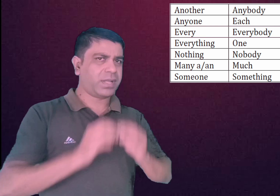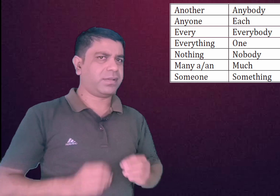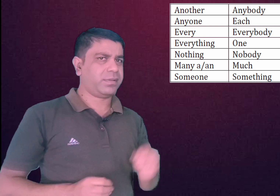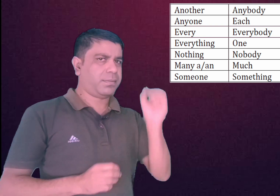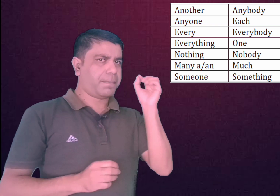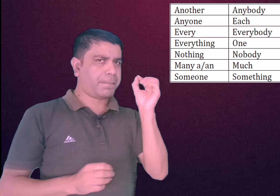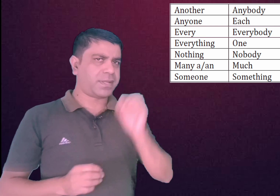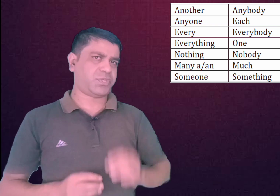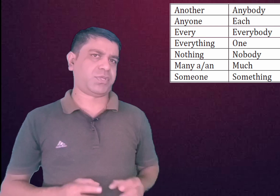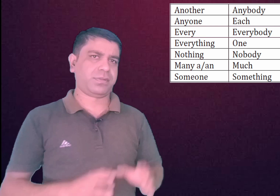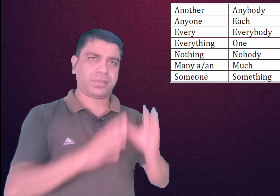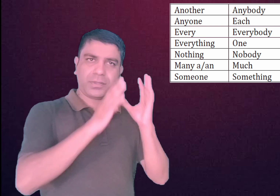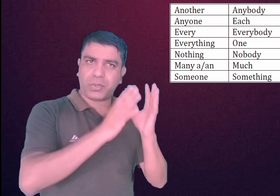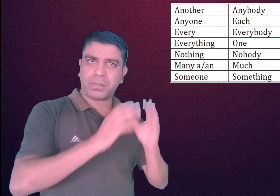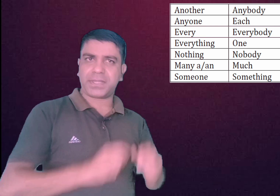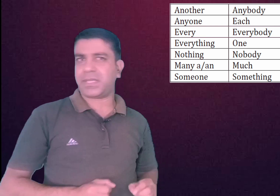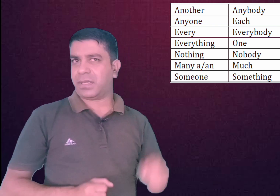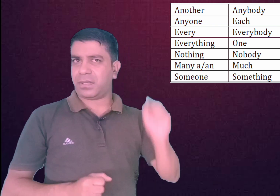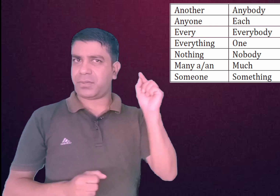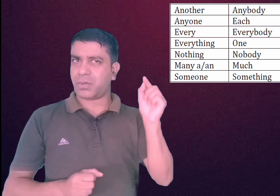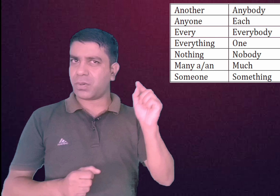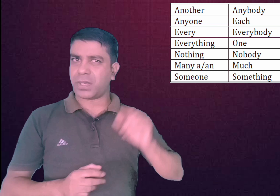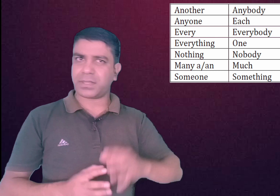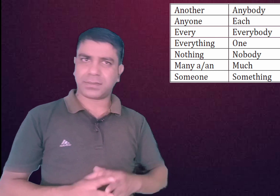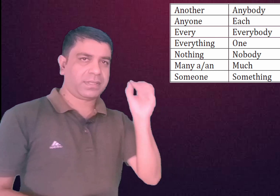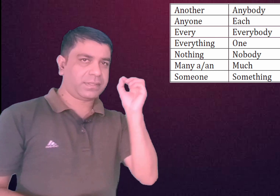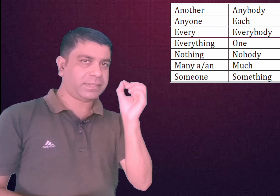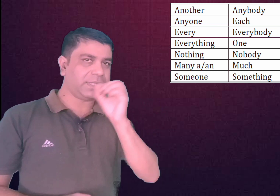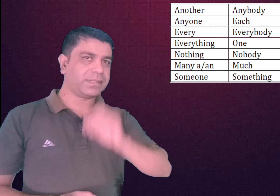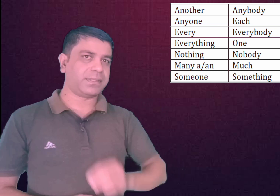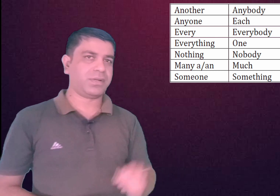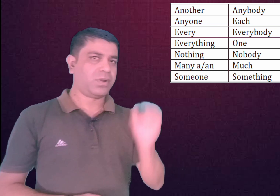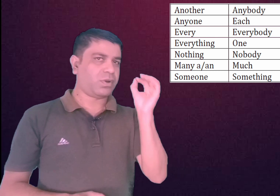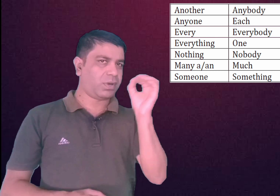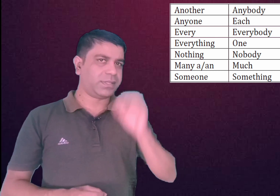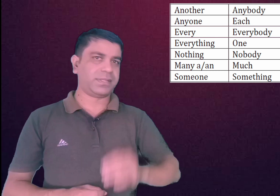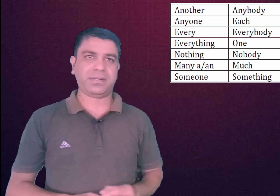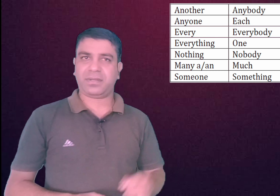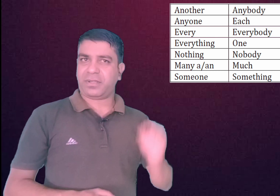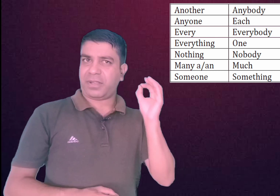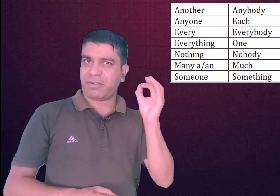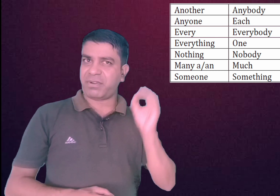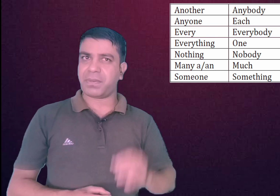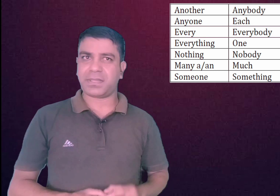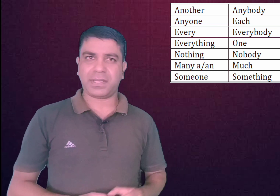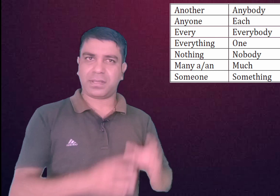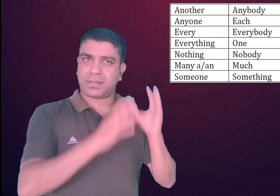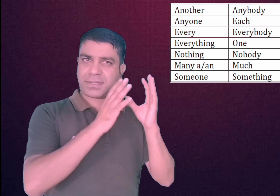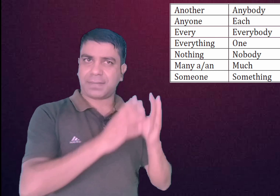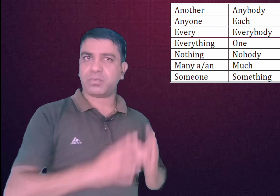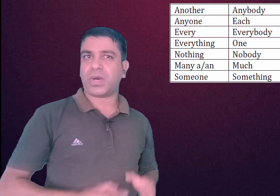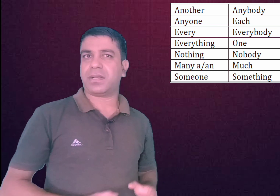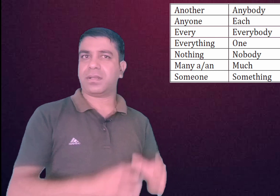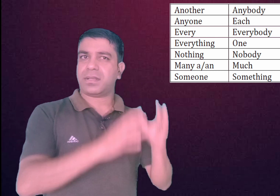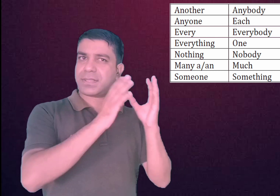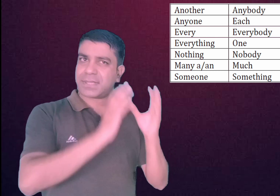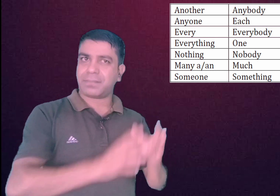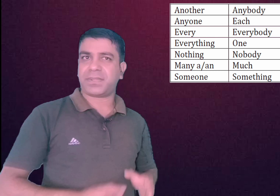one, much, nobody, no one, neither, other, everybody, someone,